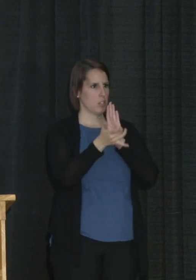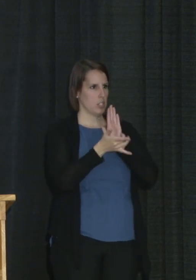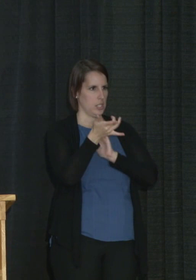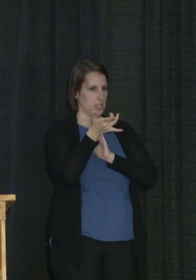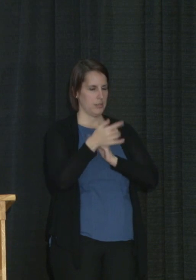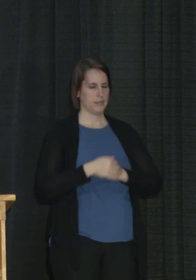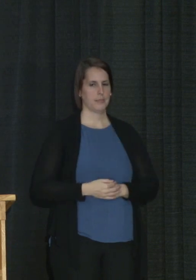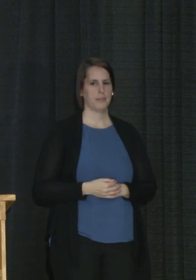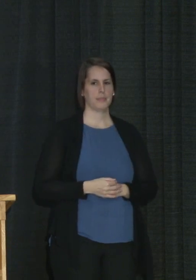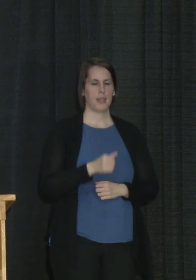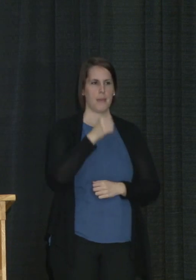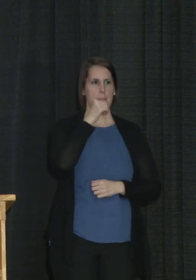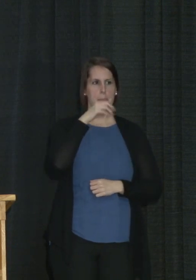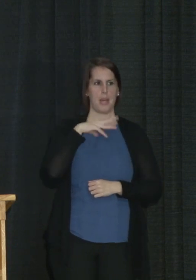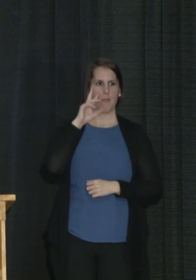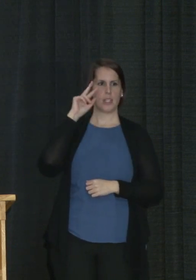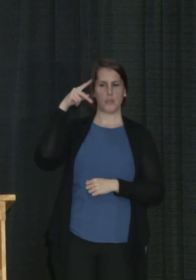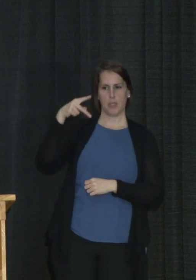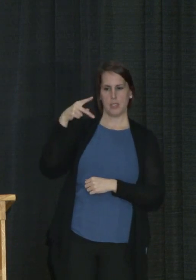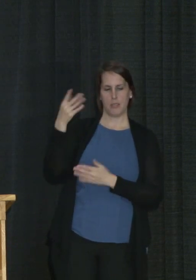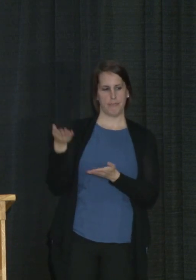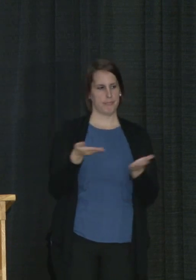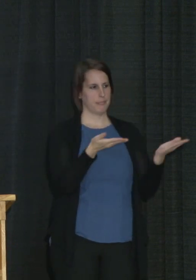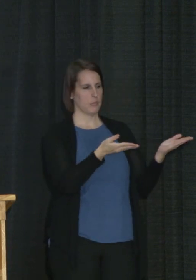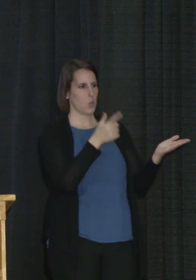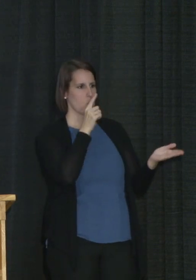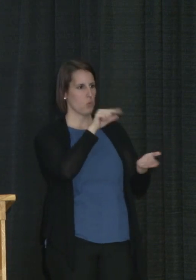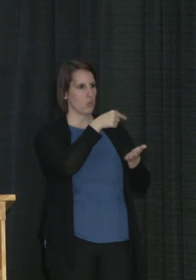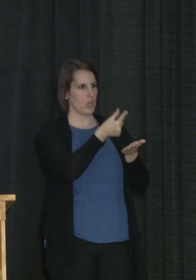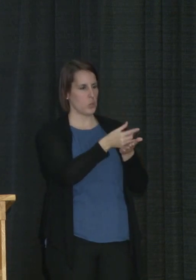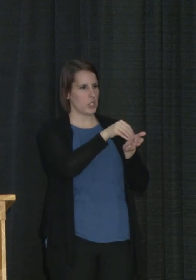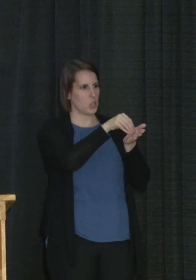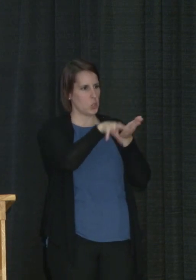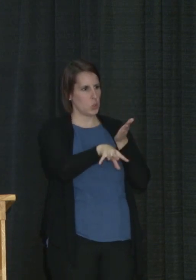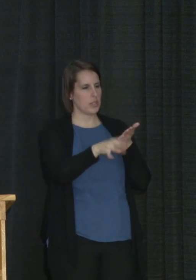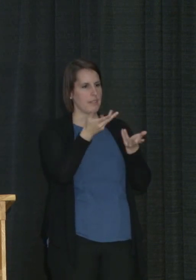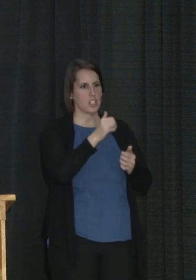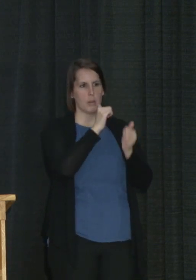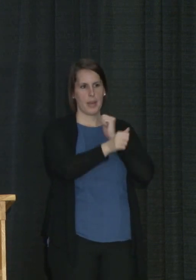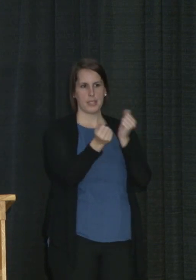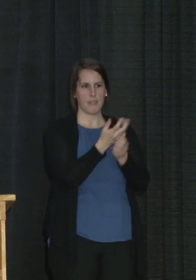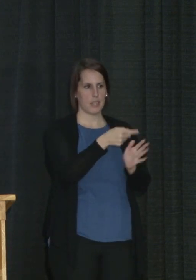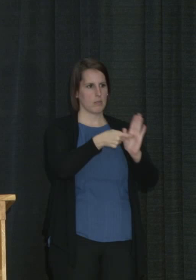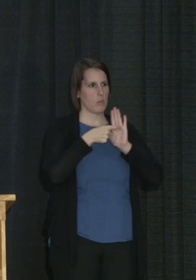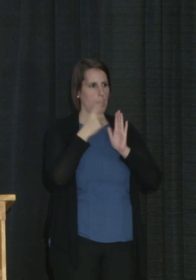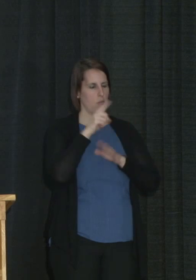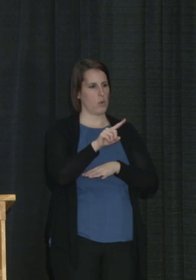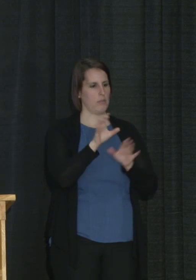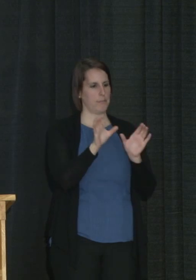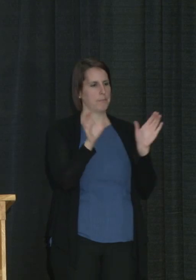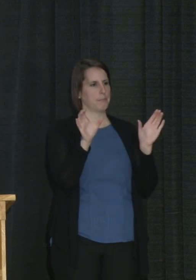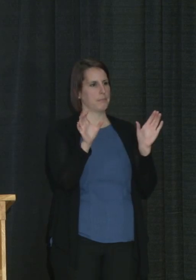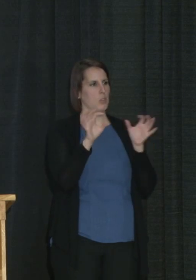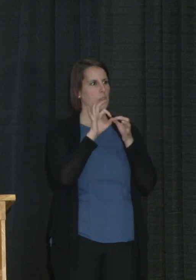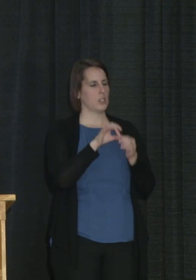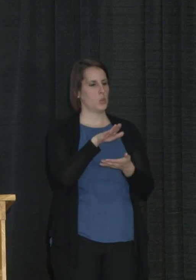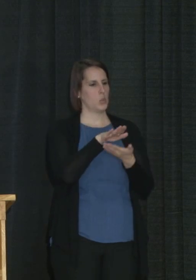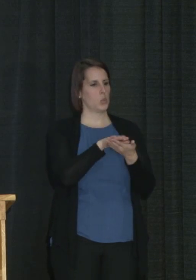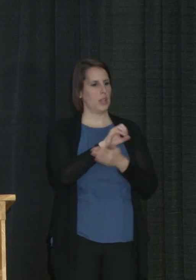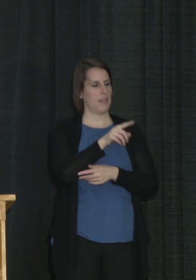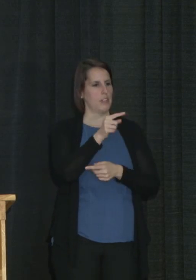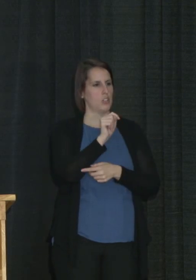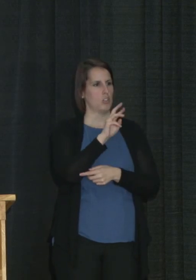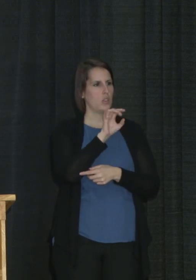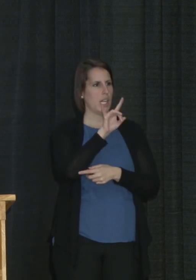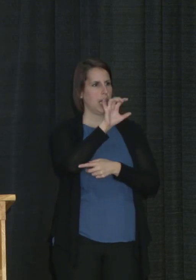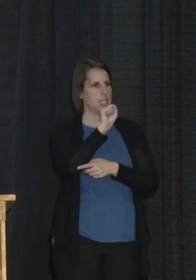Madam Vice President, I present to you the following candidates who have completed all the requirements for credentials in the School of